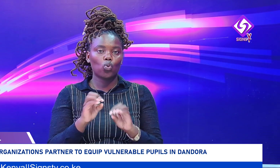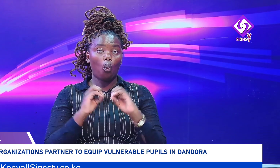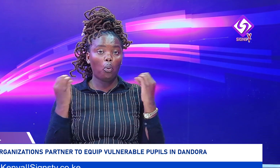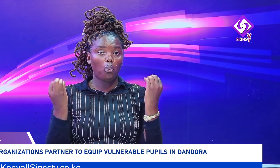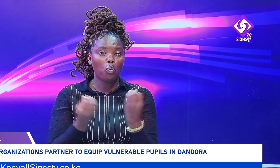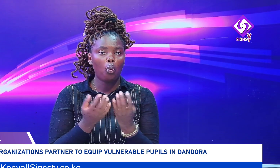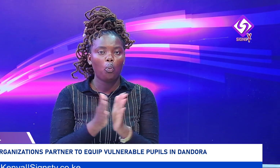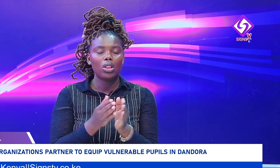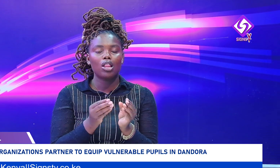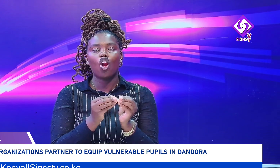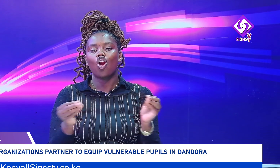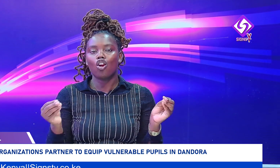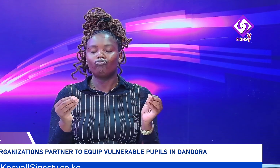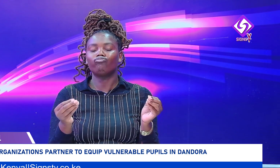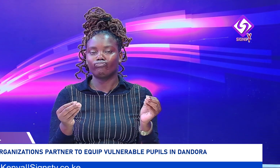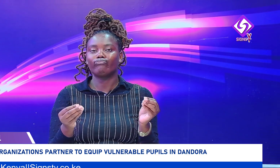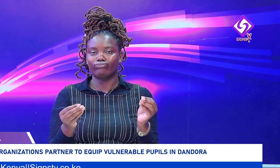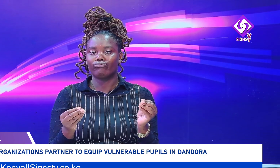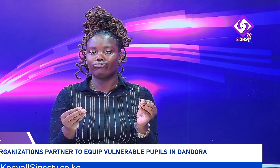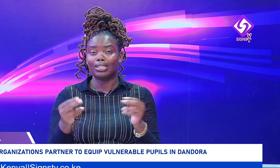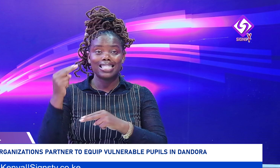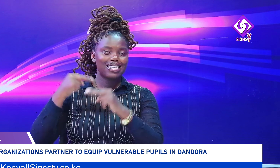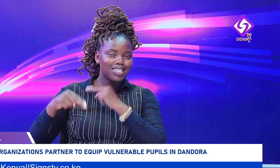supporting underprivileged children in Dandora area.